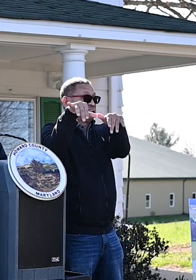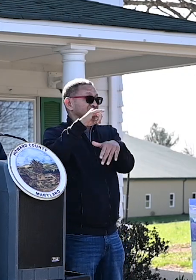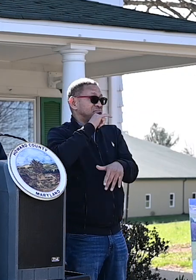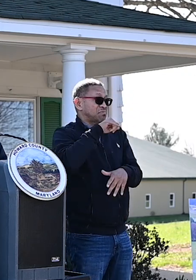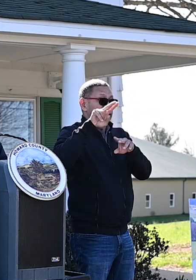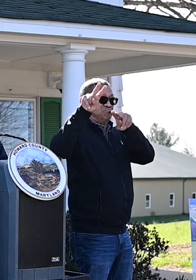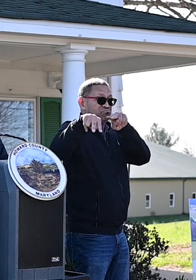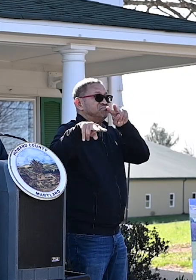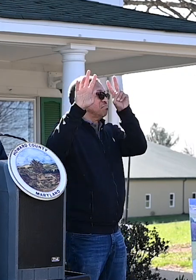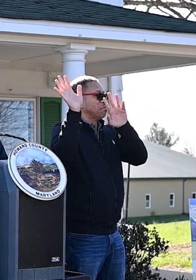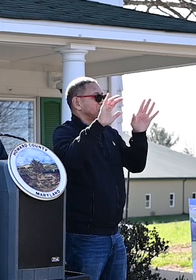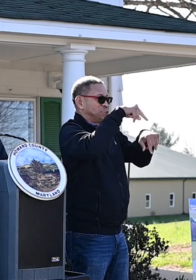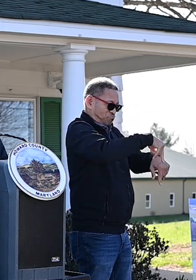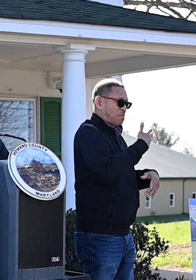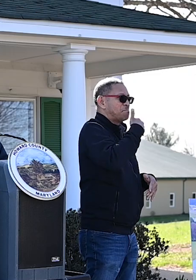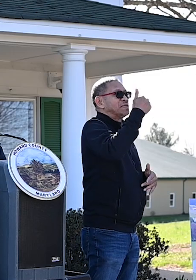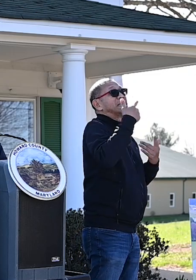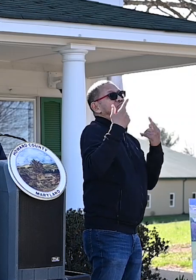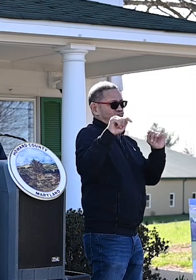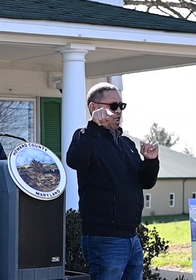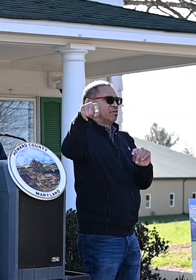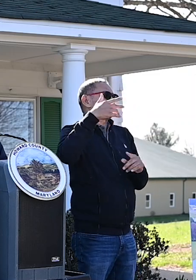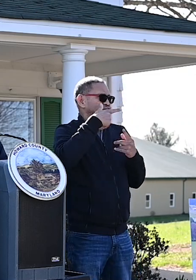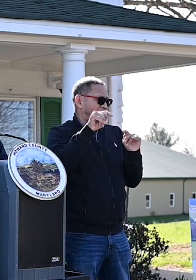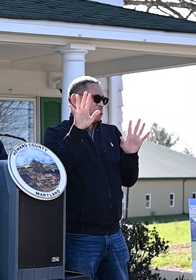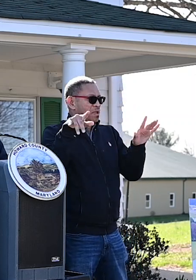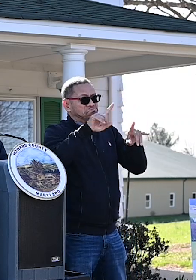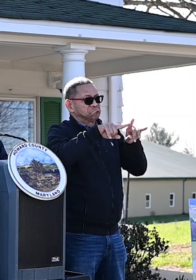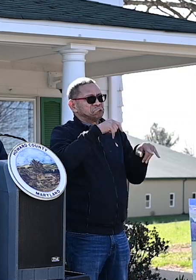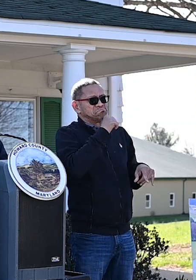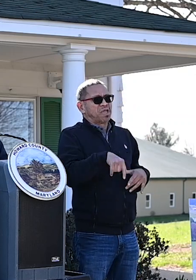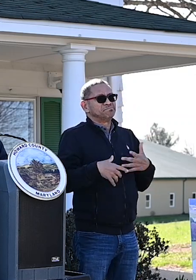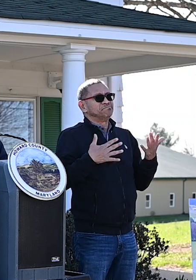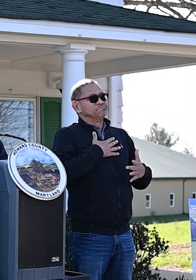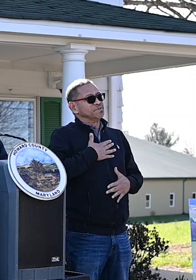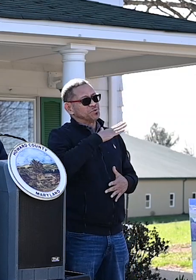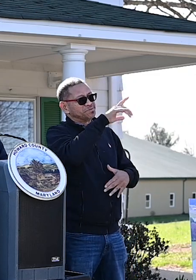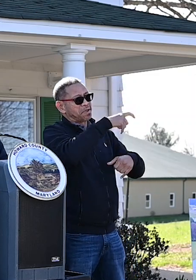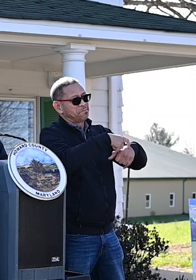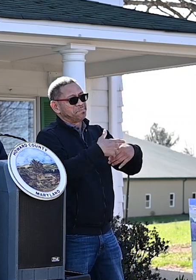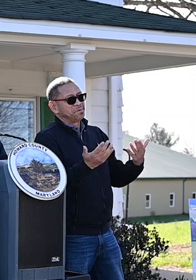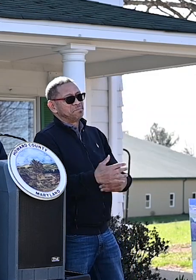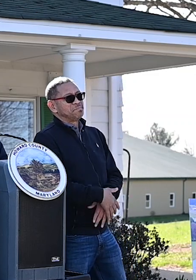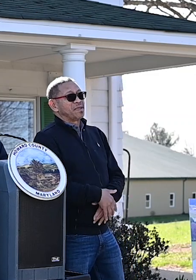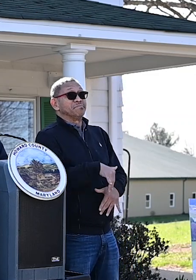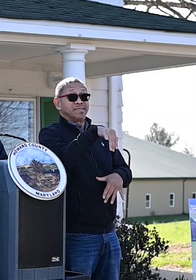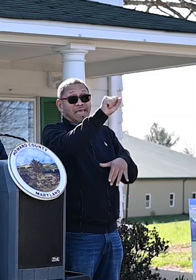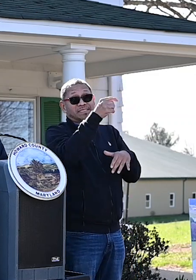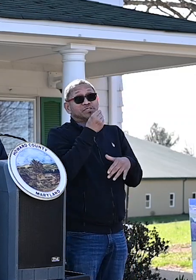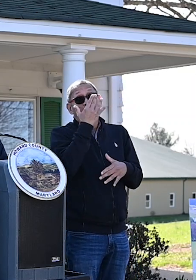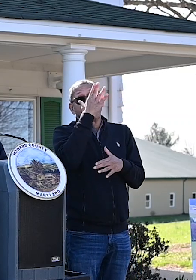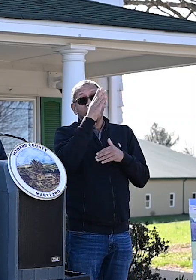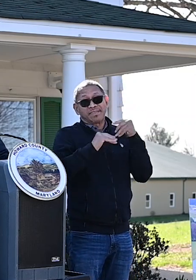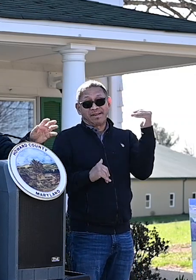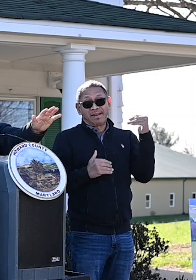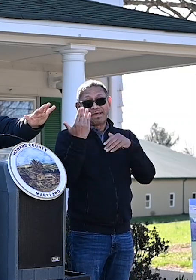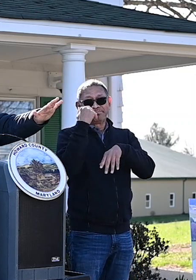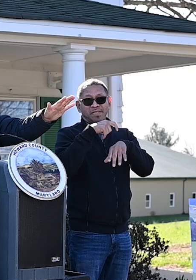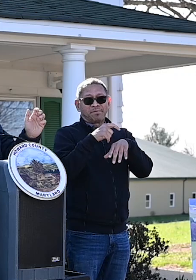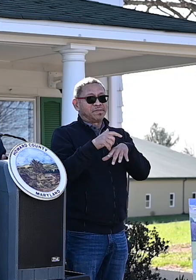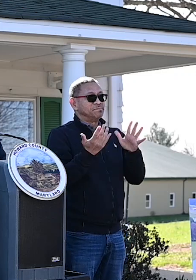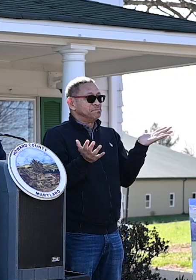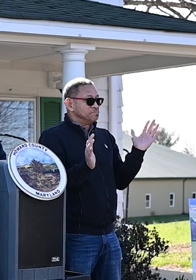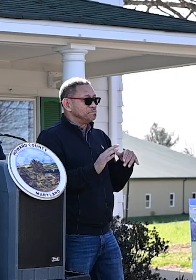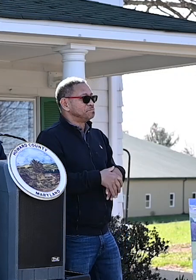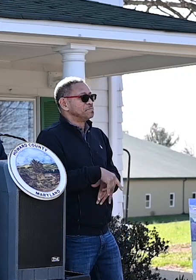they can try. So enjoy the rest of your time here. Yes, it is warmer than last time we were here, and most of